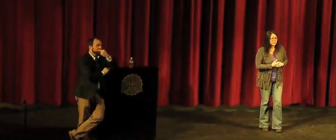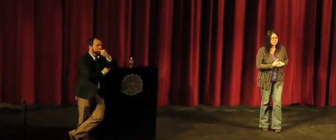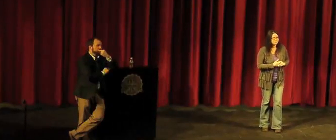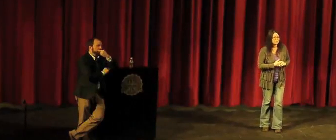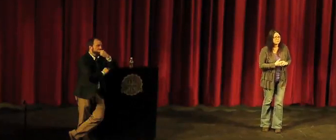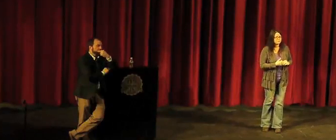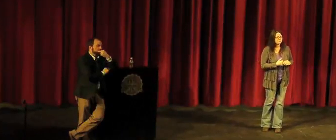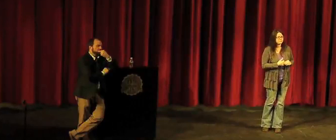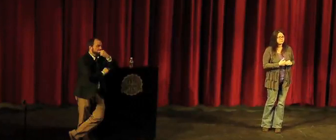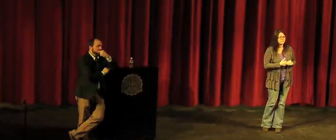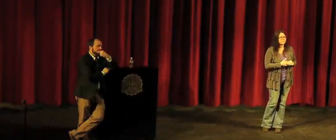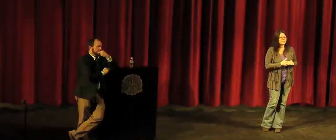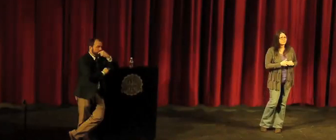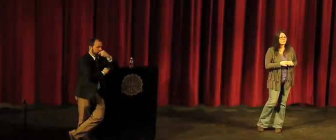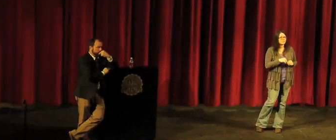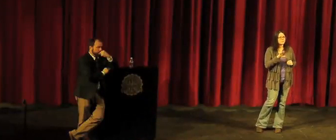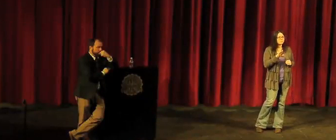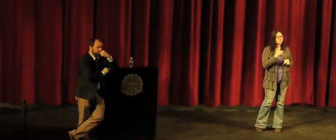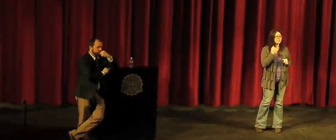I mean, your last point,